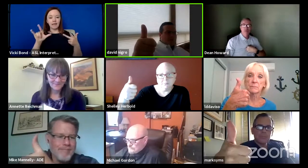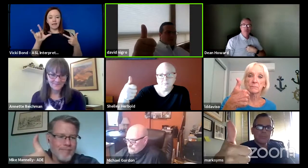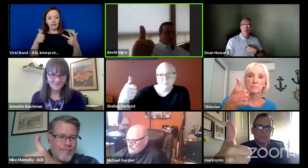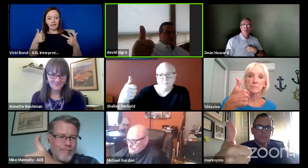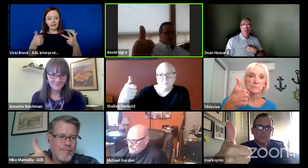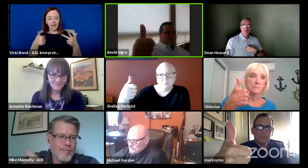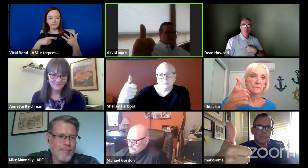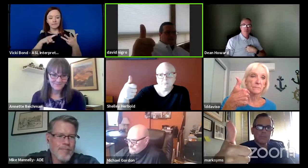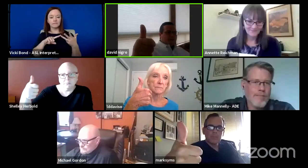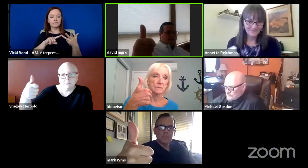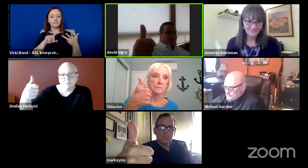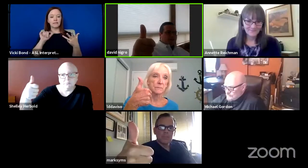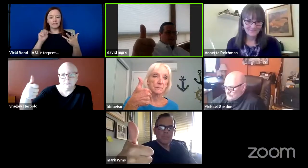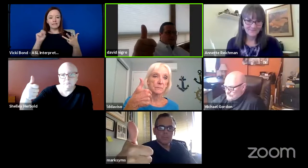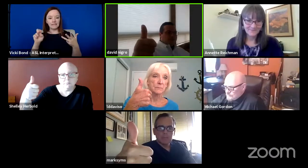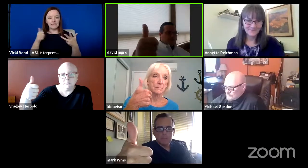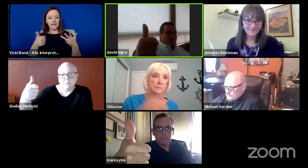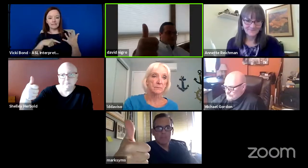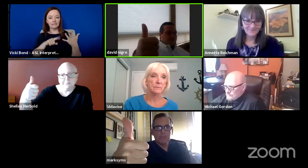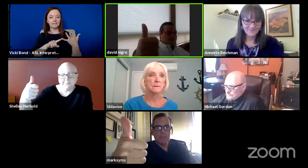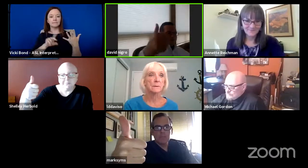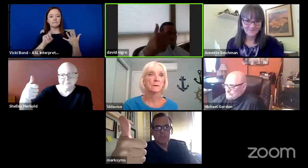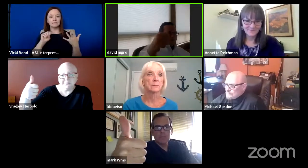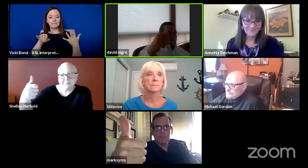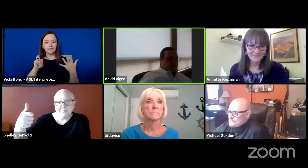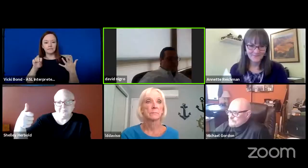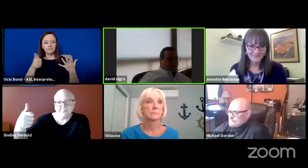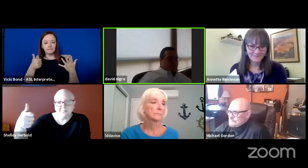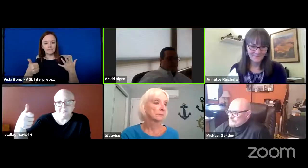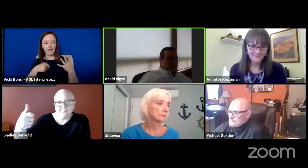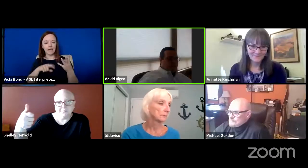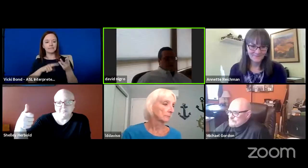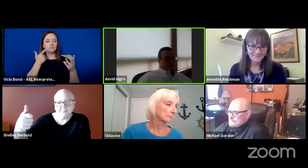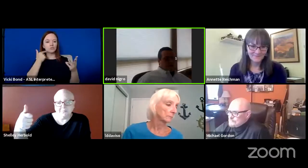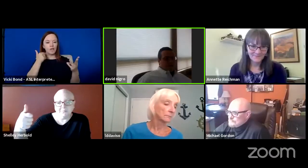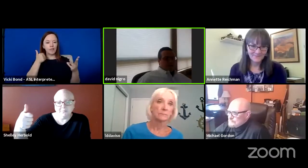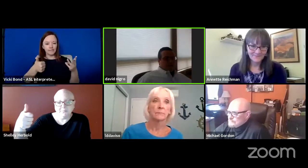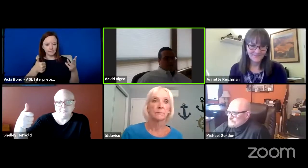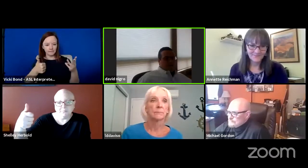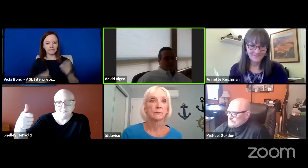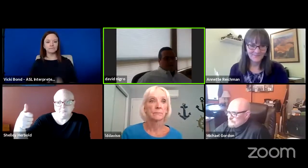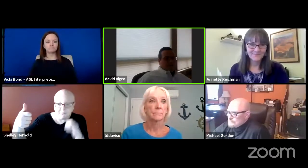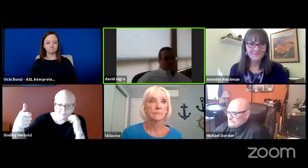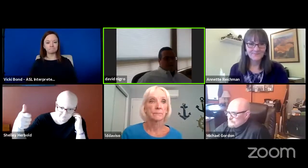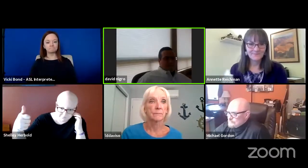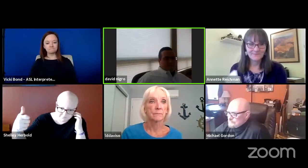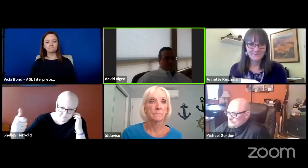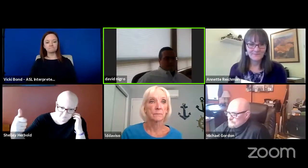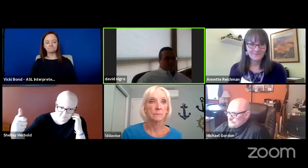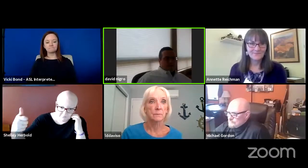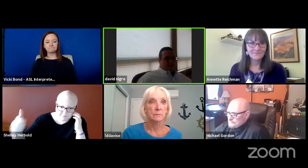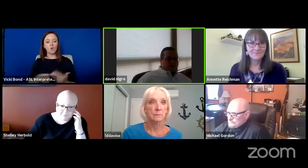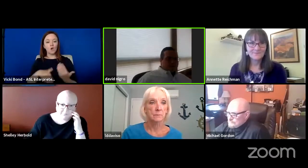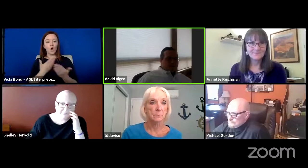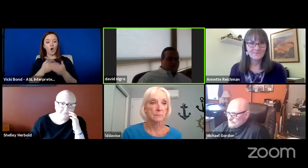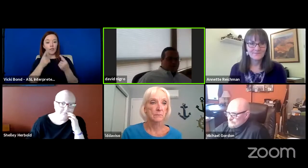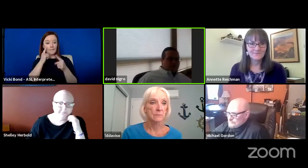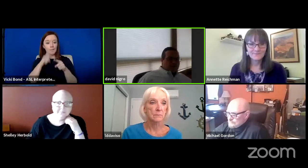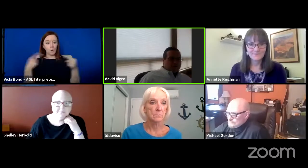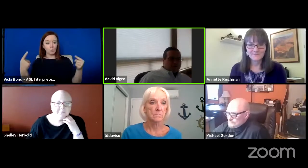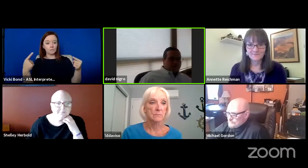yes, Lynn Davidson is saying yes, Dr. Sims is saying yes, and Shelley is saying yes. All